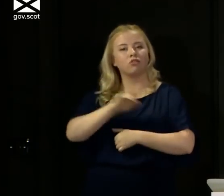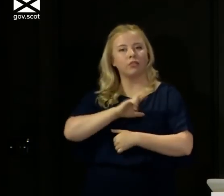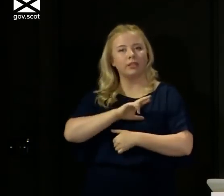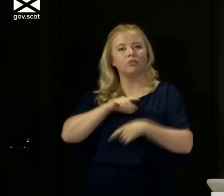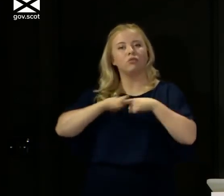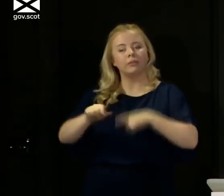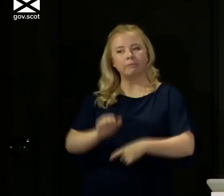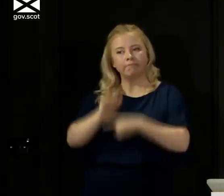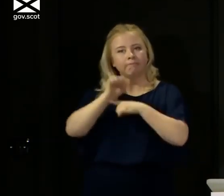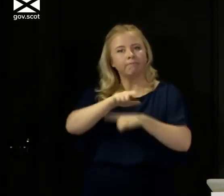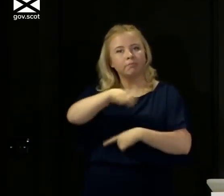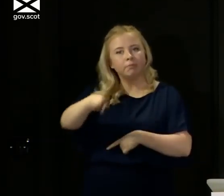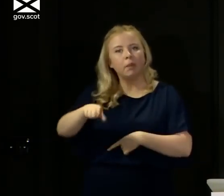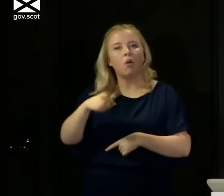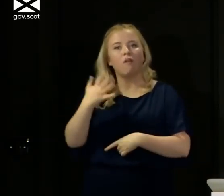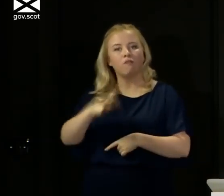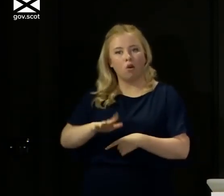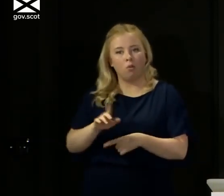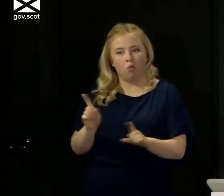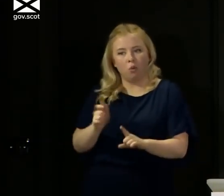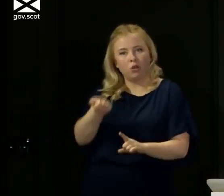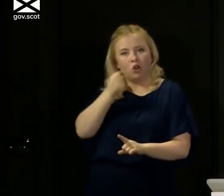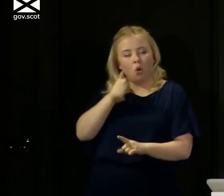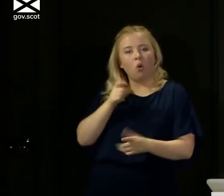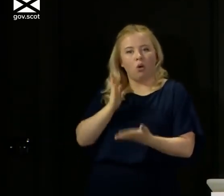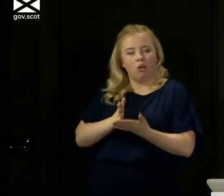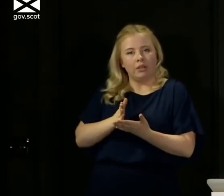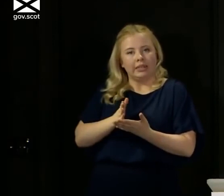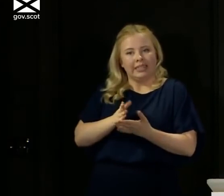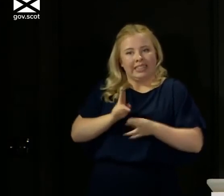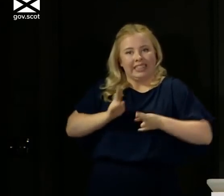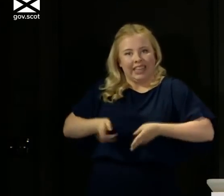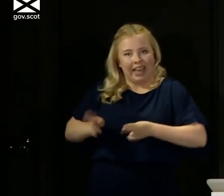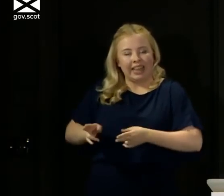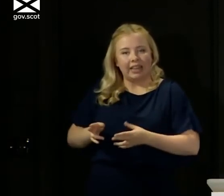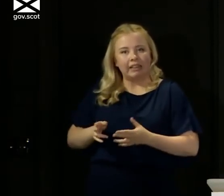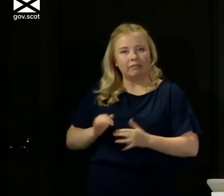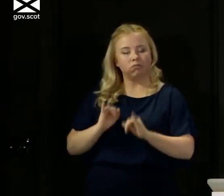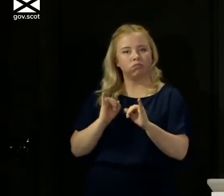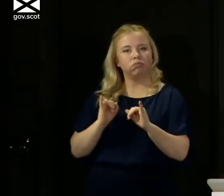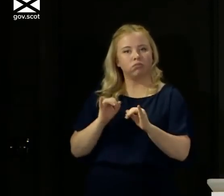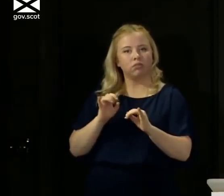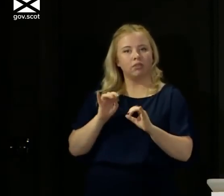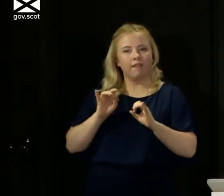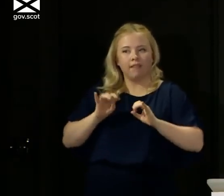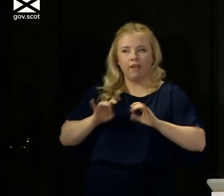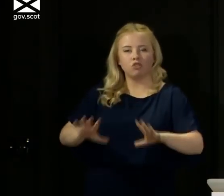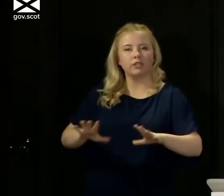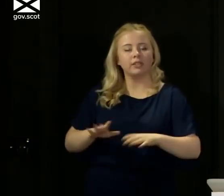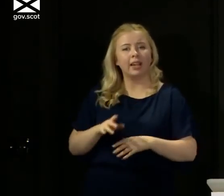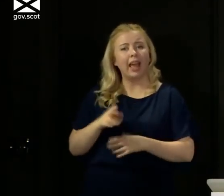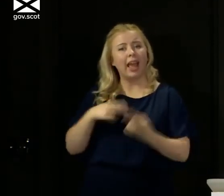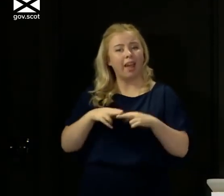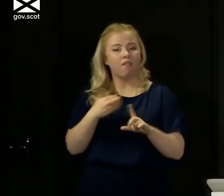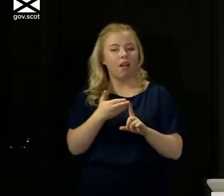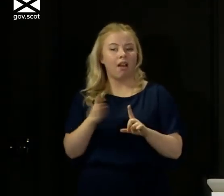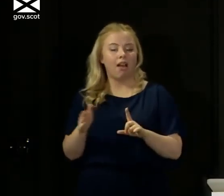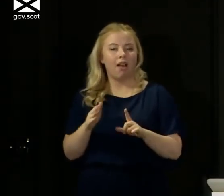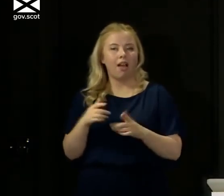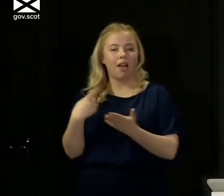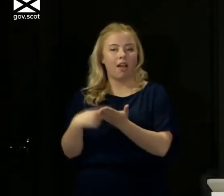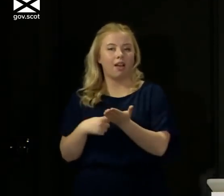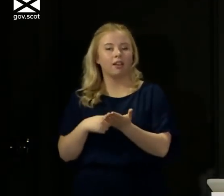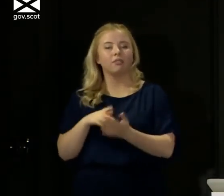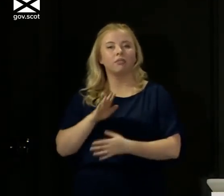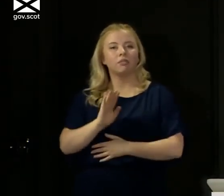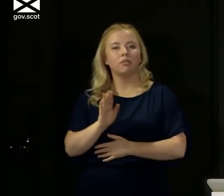people from what we now know is a potentially deadly virus. Anybody flouting that is putting themselves at risk, but you're also potentially